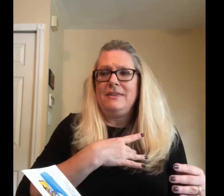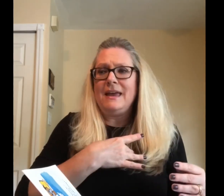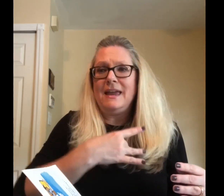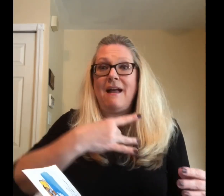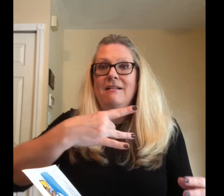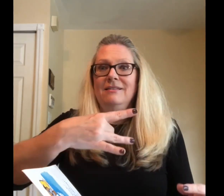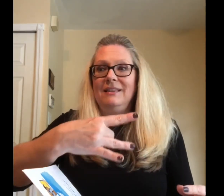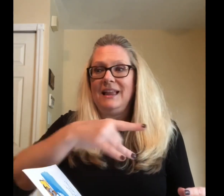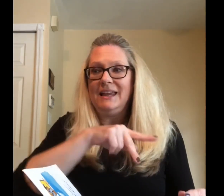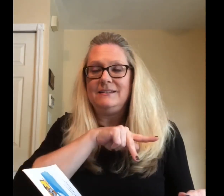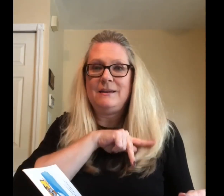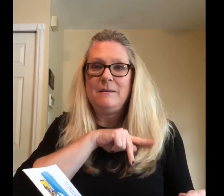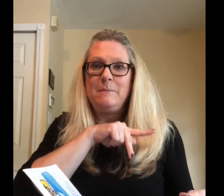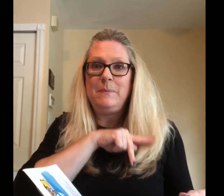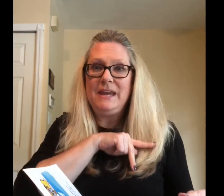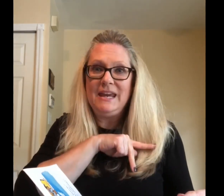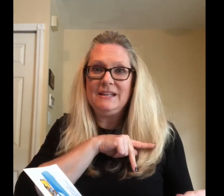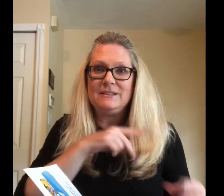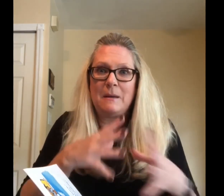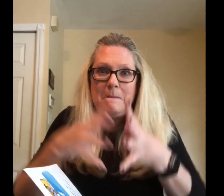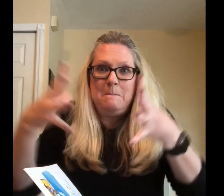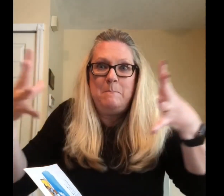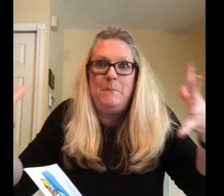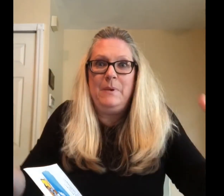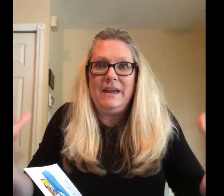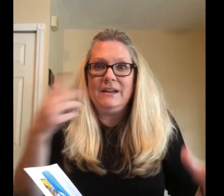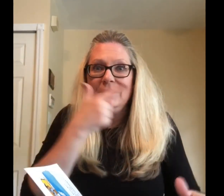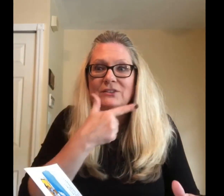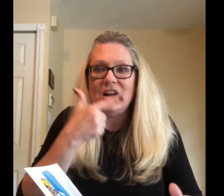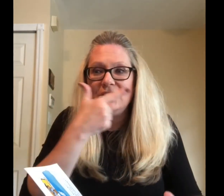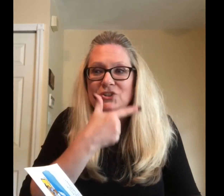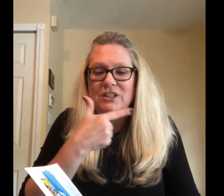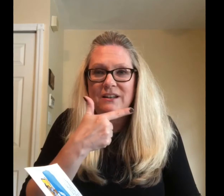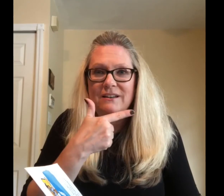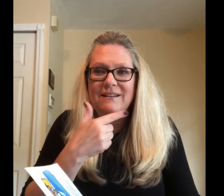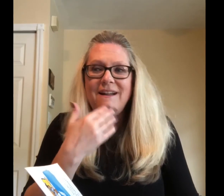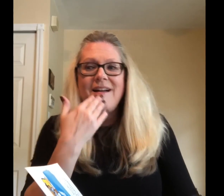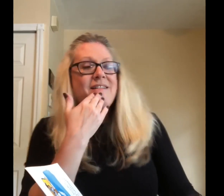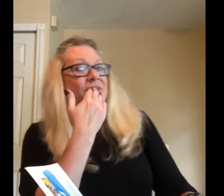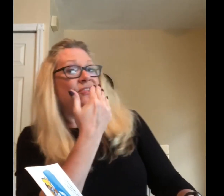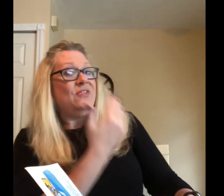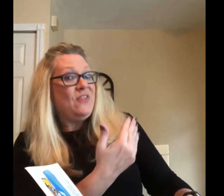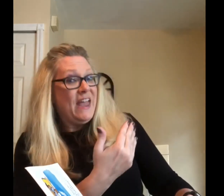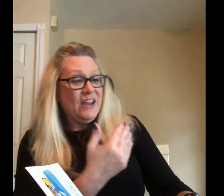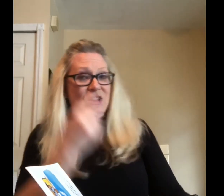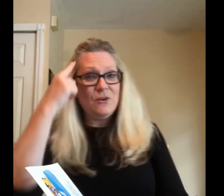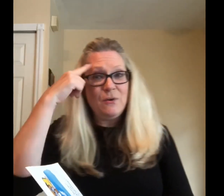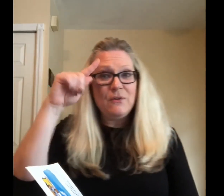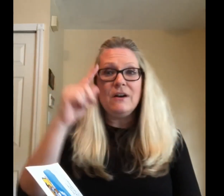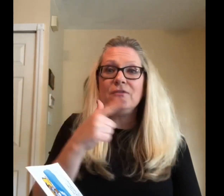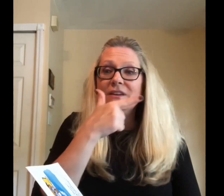they liked Pete's big lunch. Thank you for